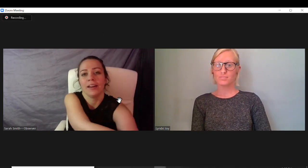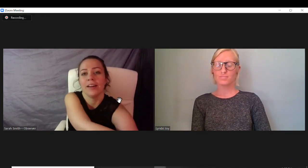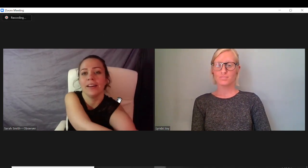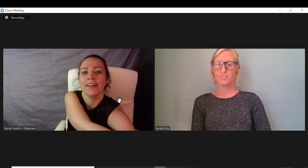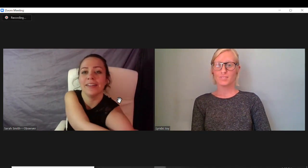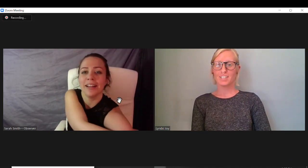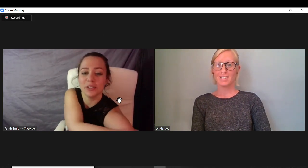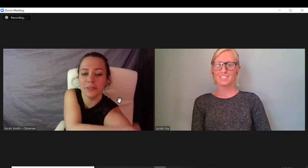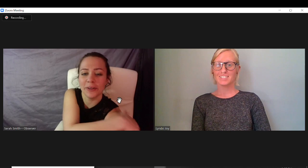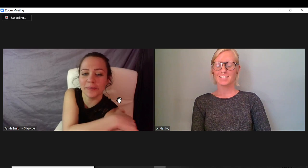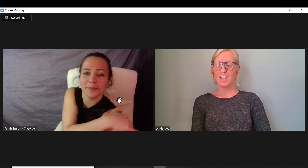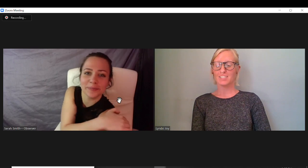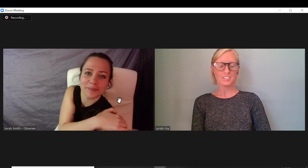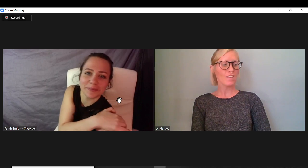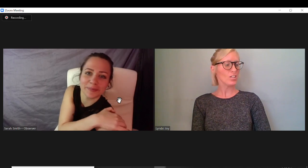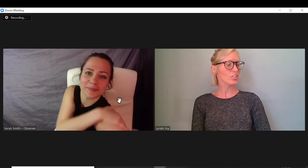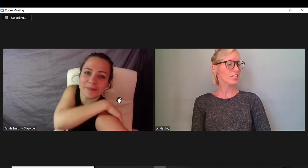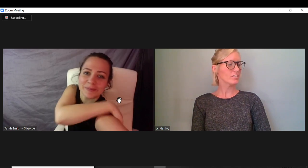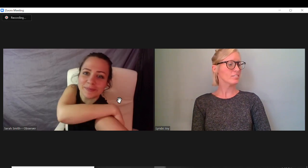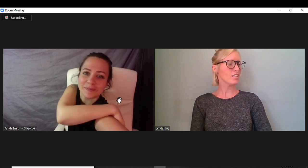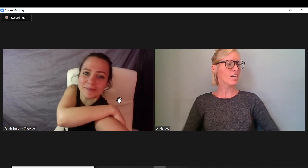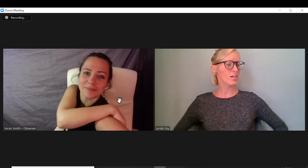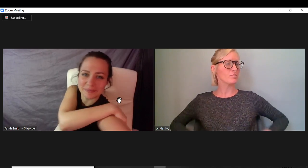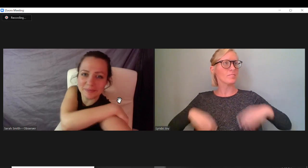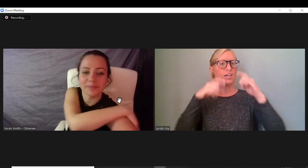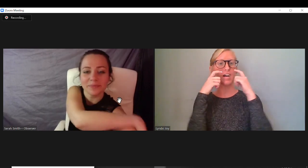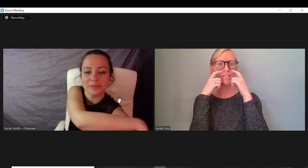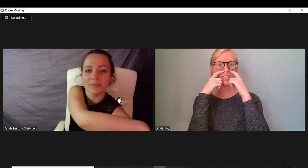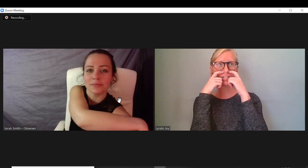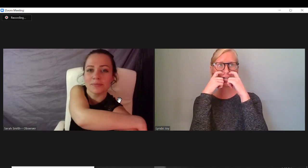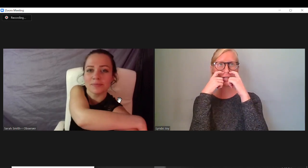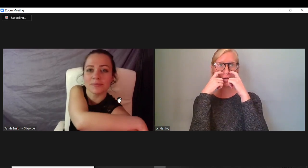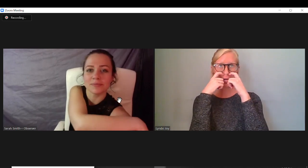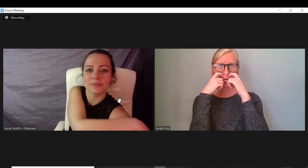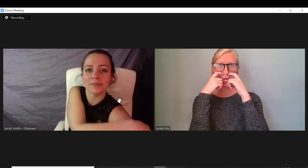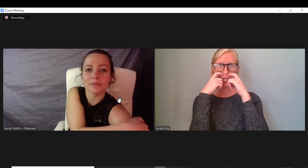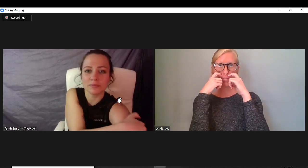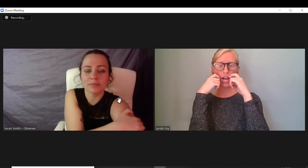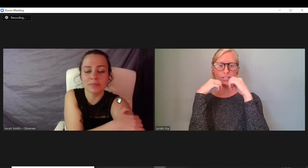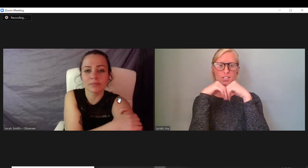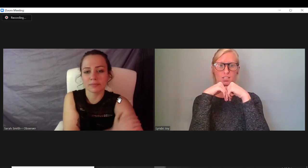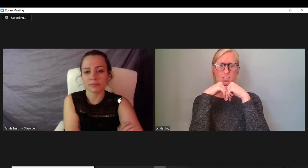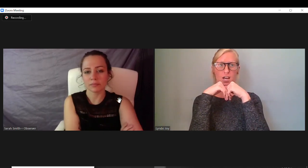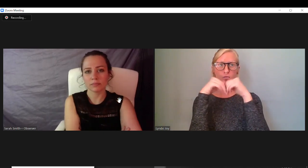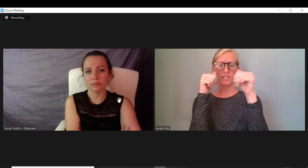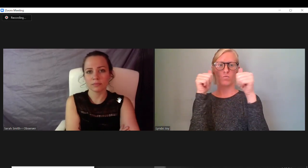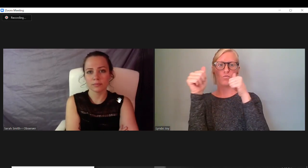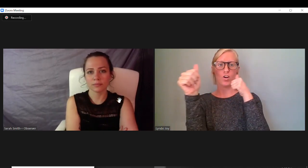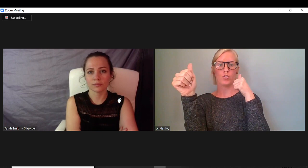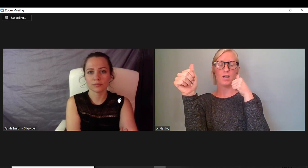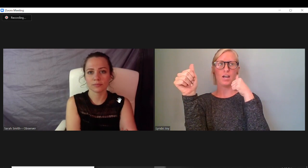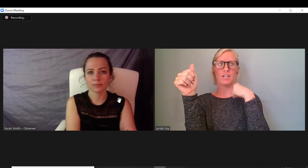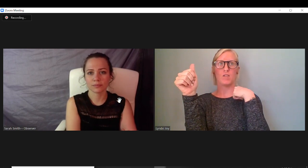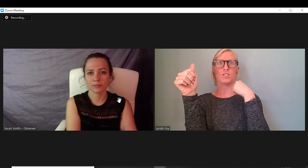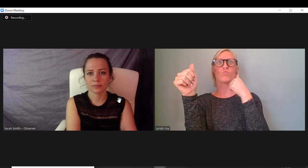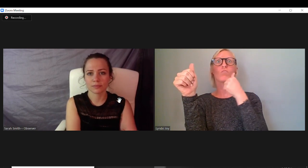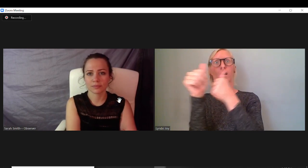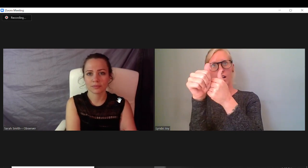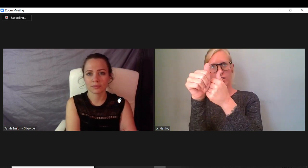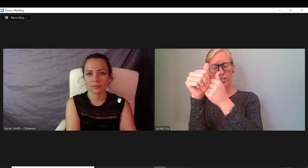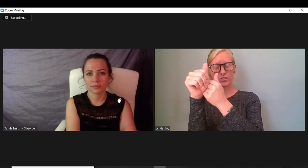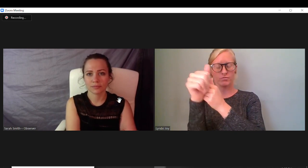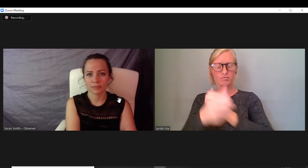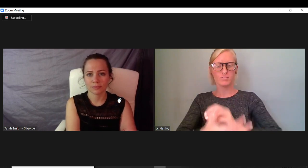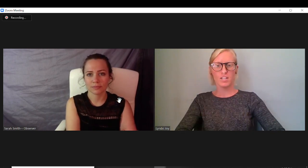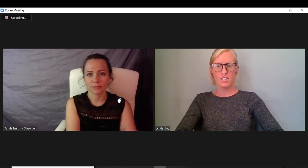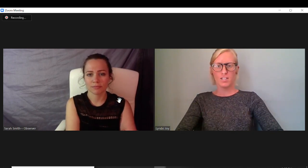Sweet. How'd you feel? I feel good. I feel like when I practiced, I was like farther behind. I was like right